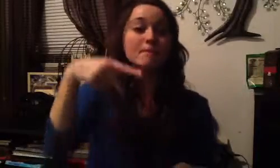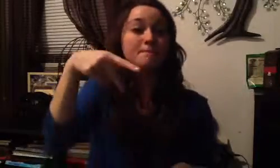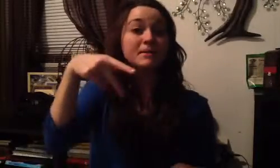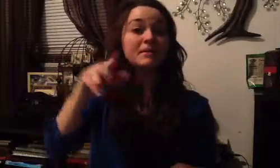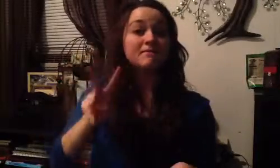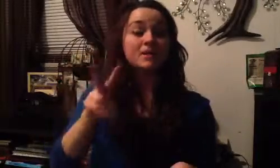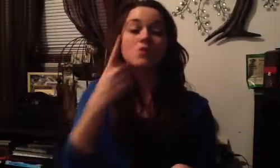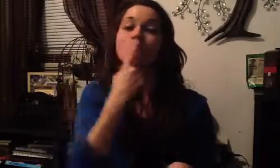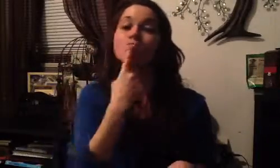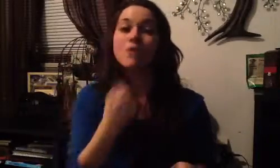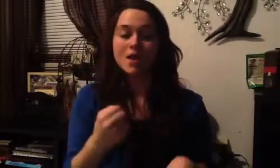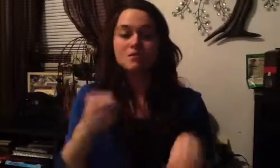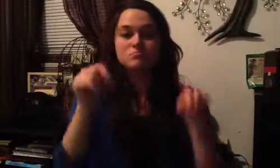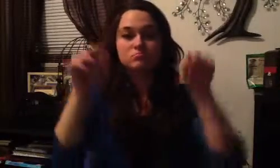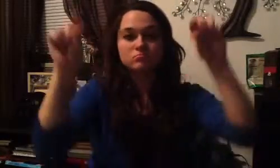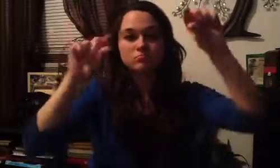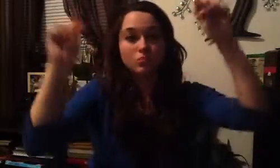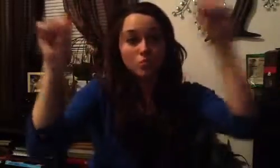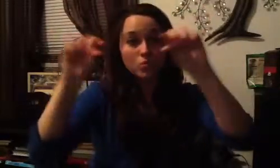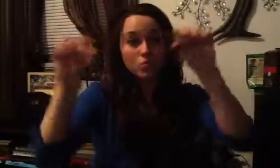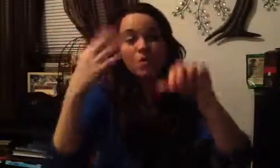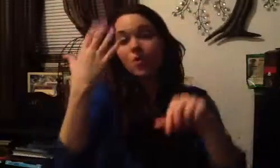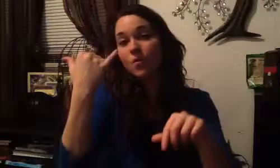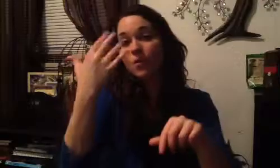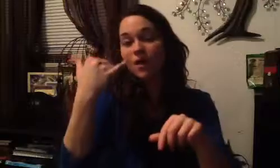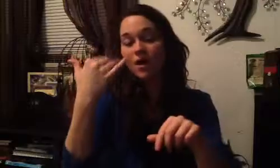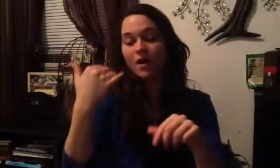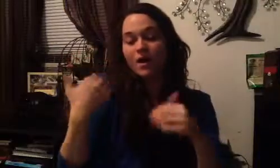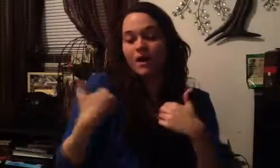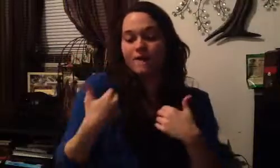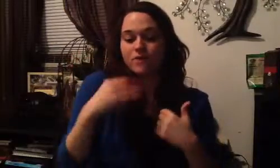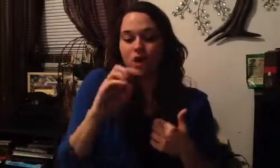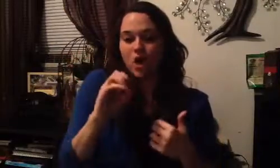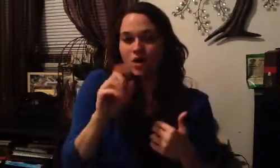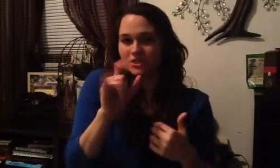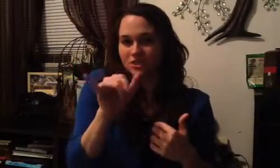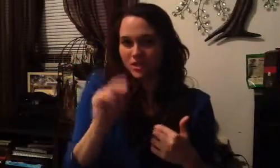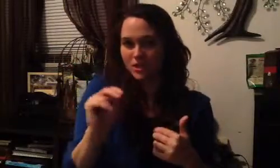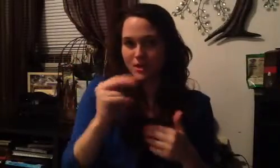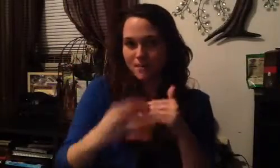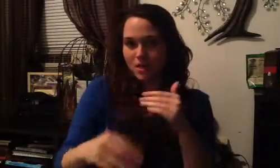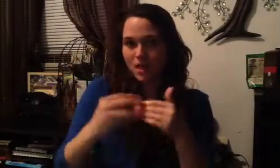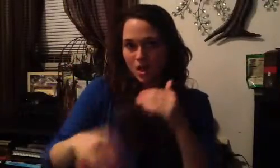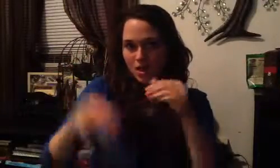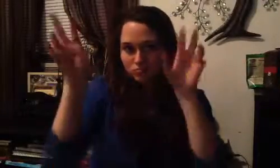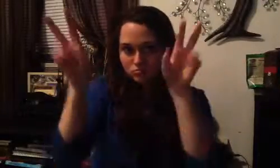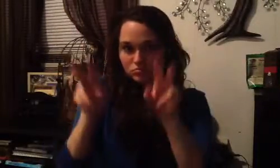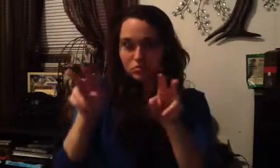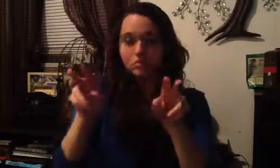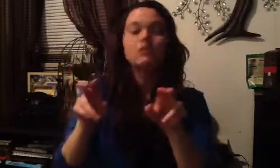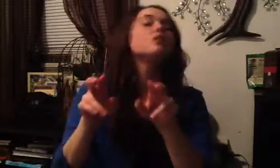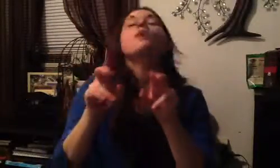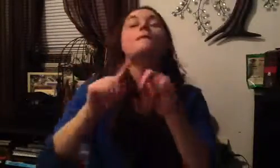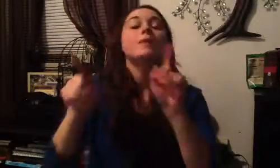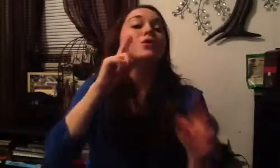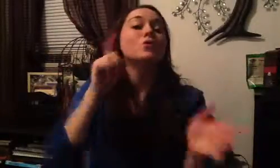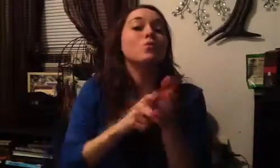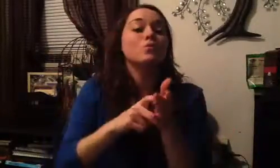red because they are now carrying oxygenated blood. On the model, you'll notice that the pulmonary